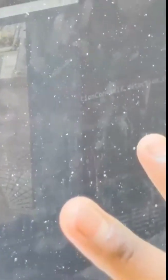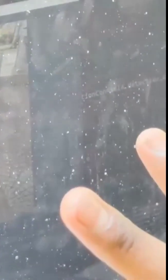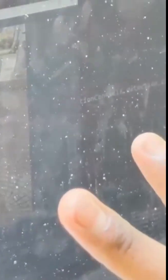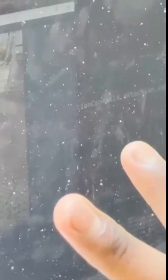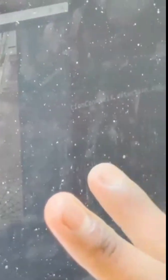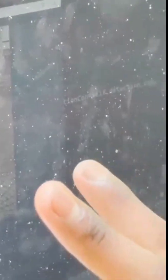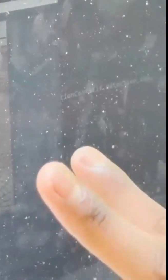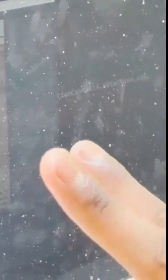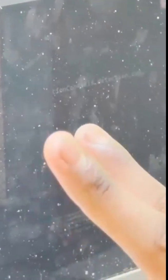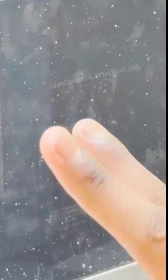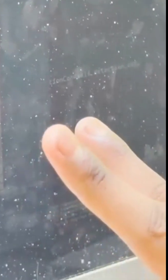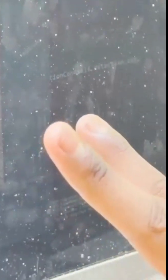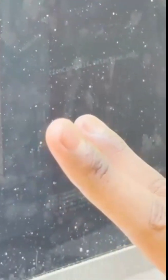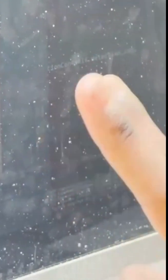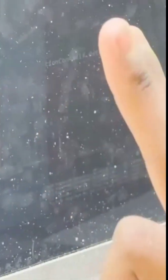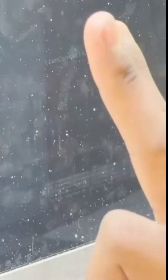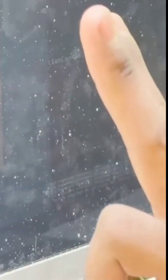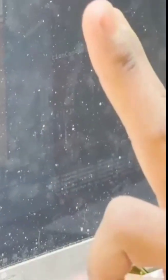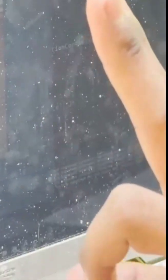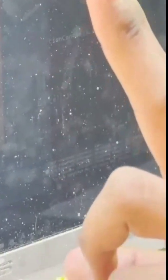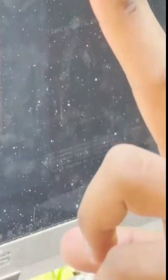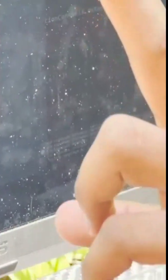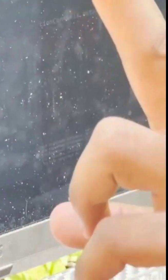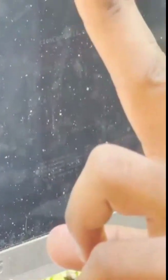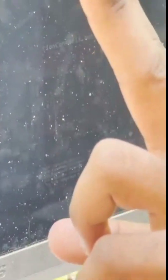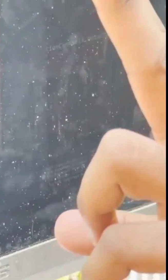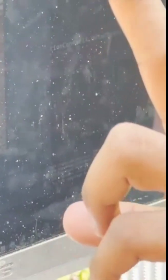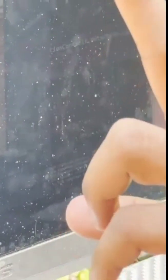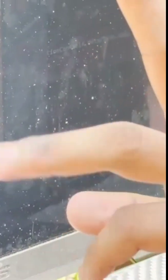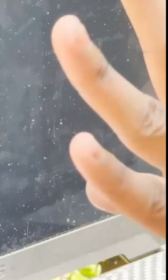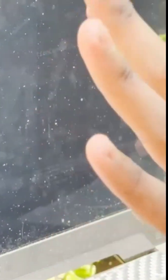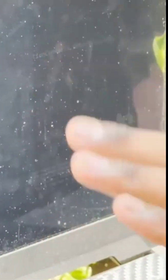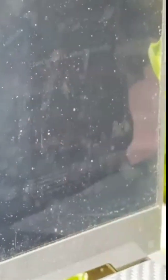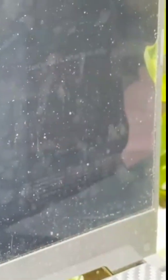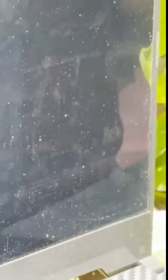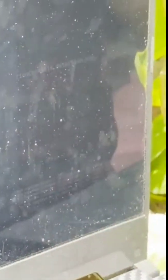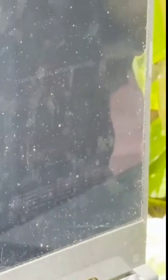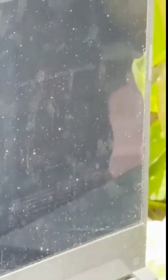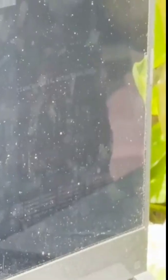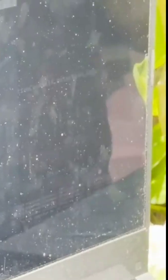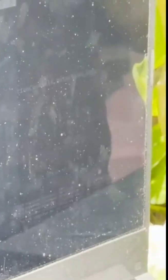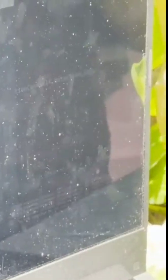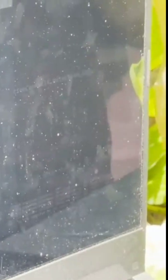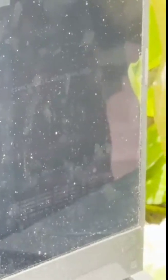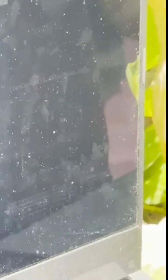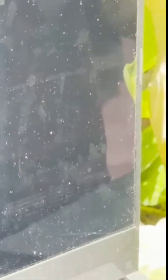2, it's considered as a 0 0 1. I am hungry. 0 0 1. Vane That's why it is how Kamadam the algorithm